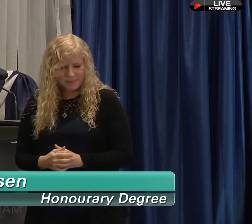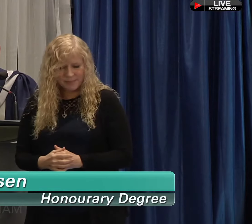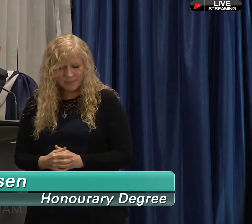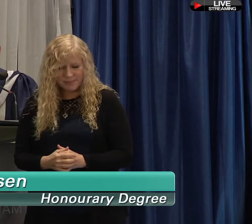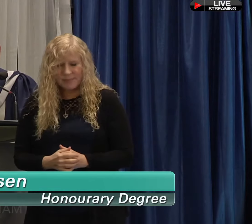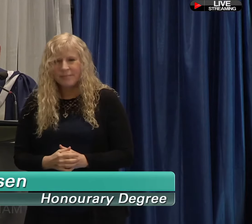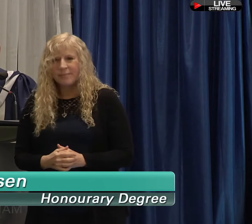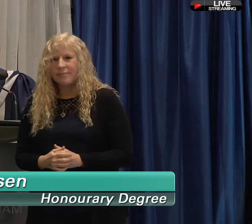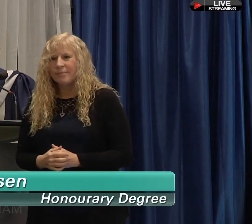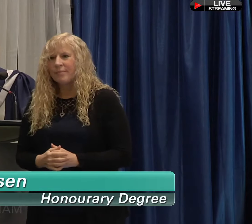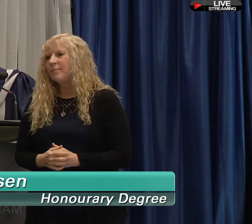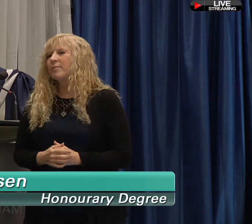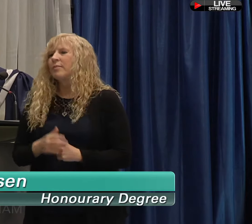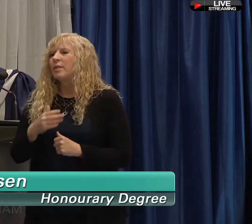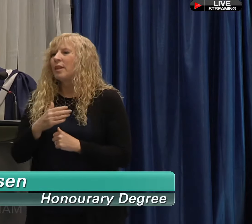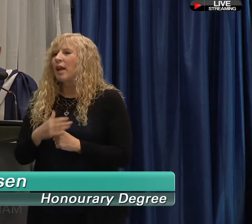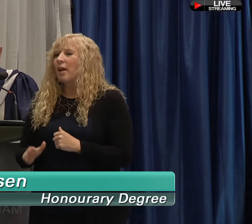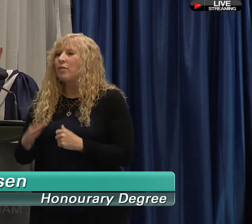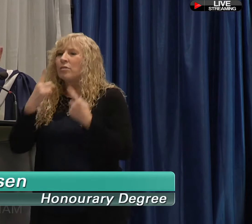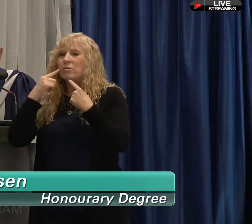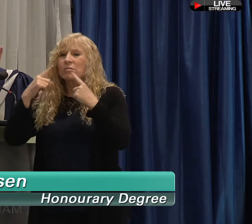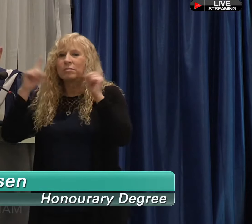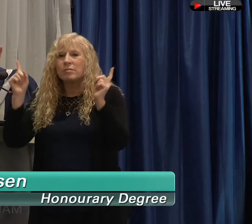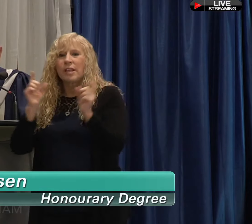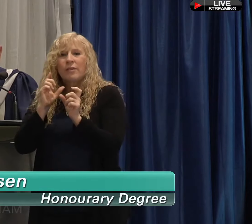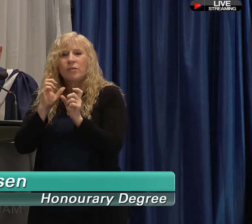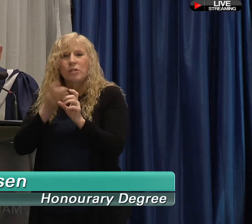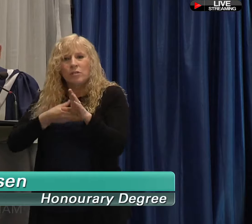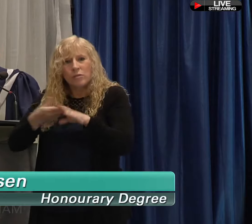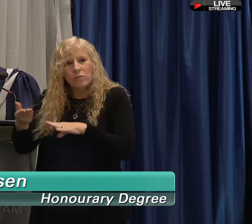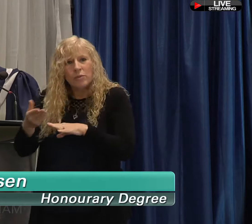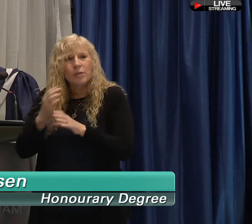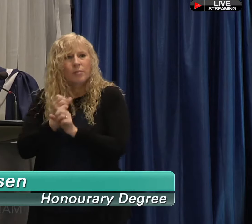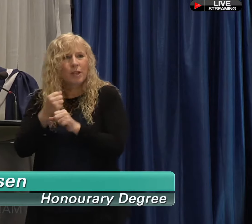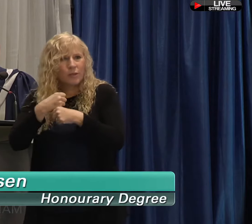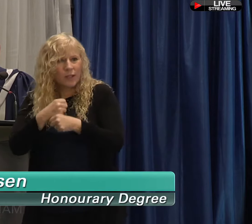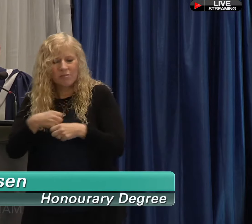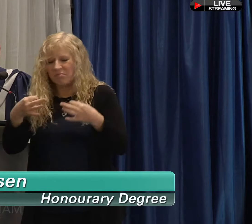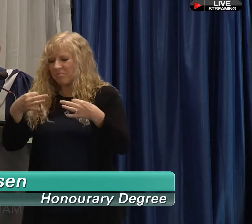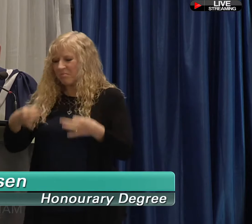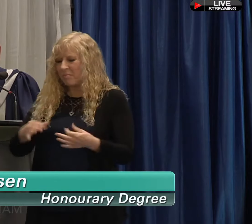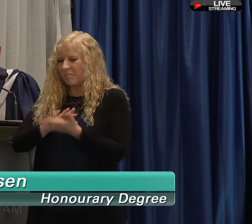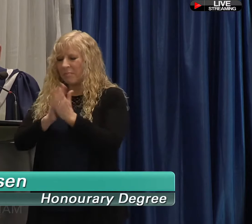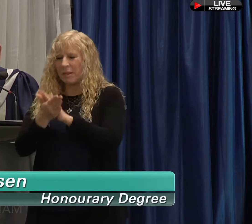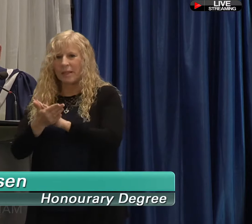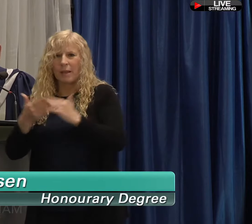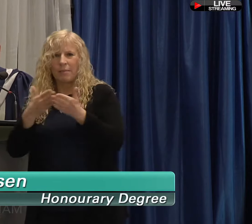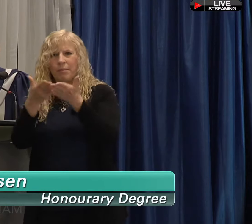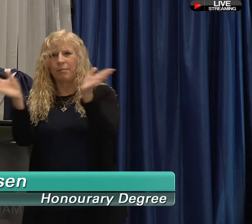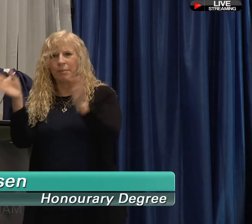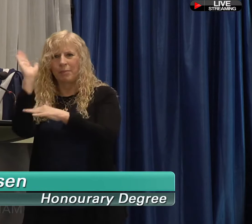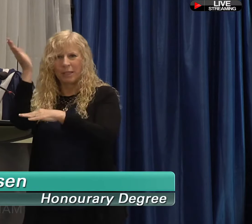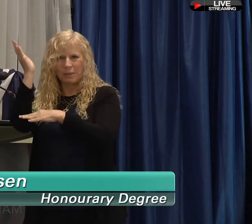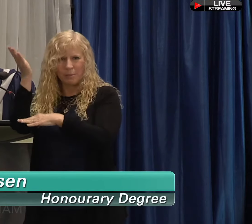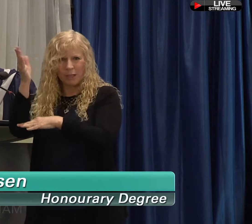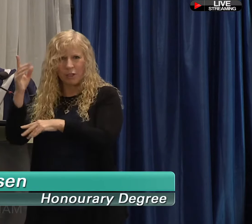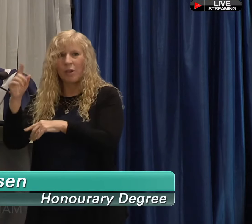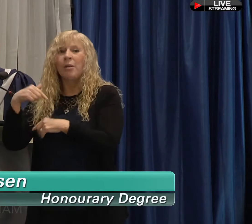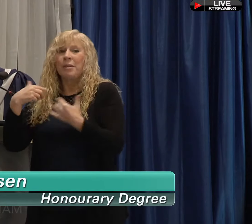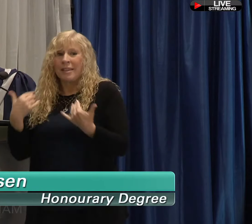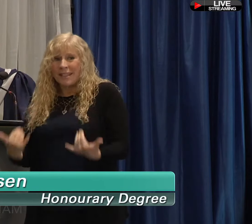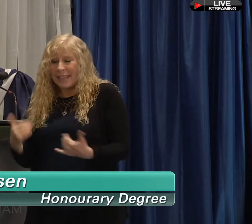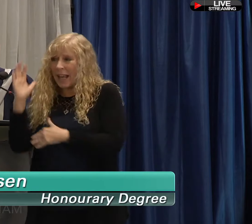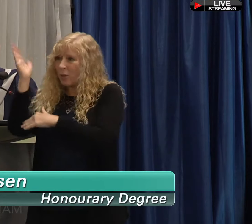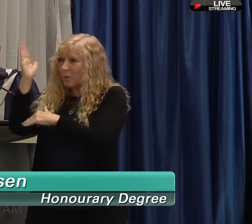After a successful career in manufacturing, I chose to become a public speaker and have been speaking for